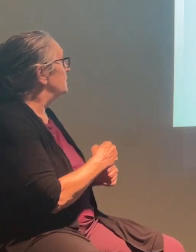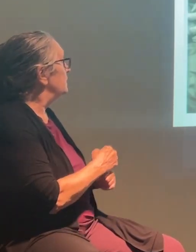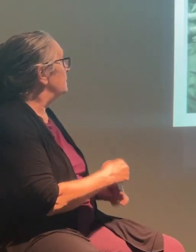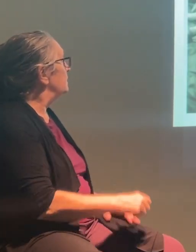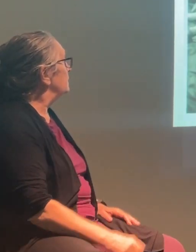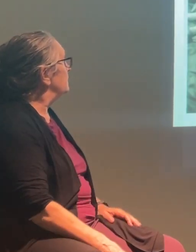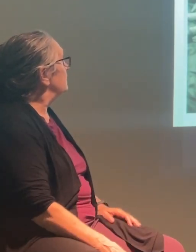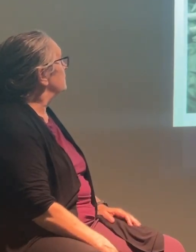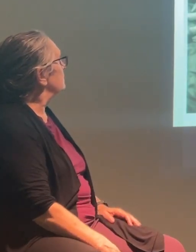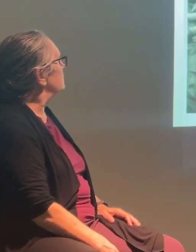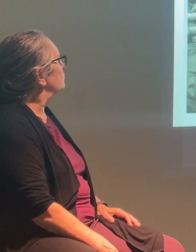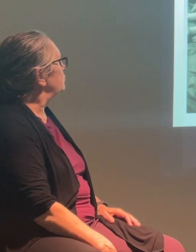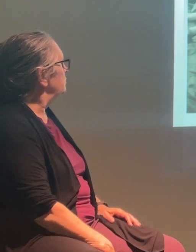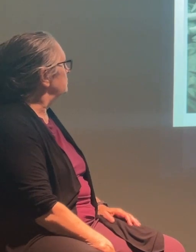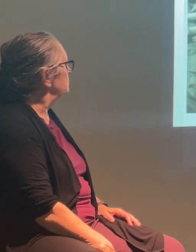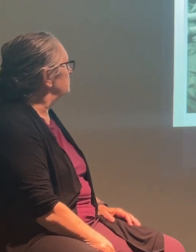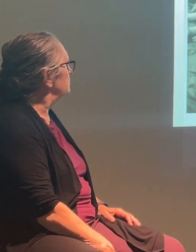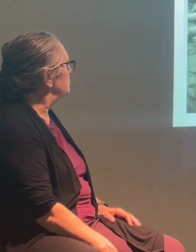photographs we just saw.